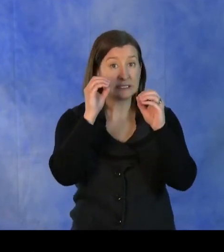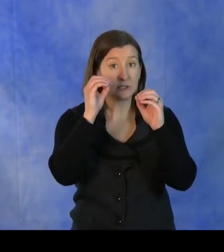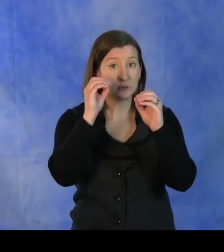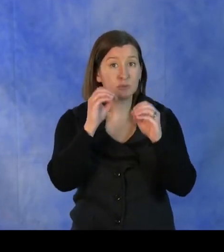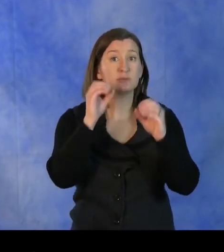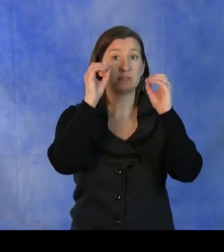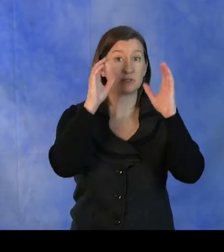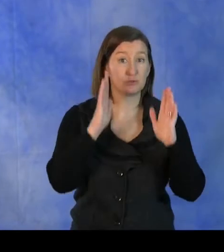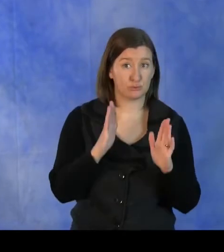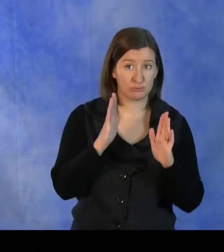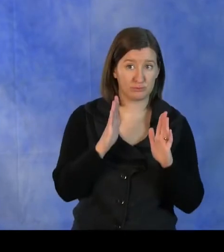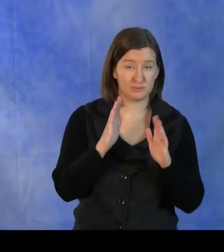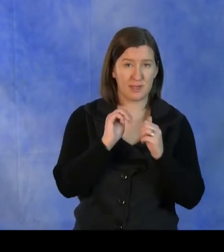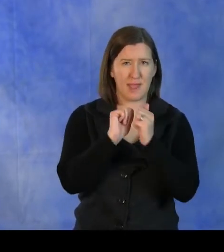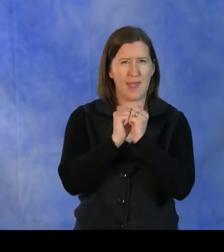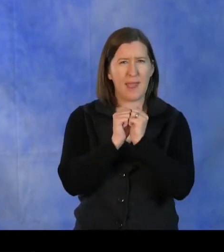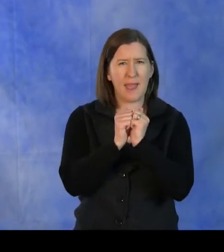programs